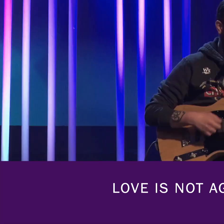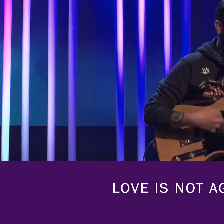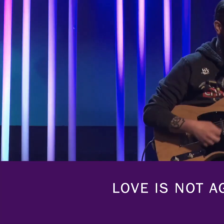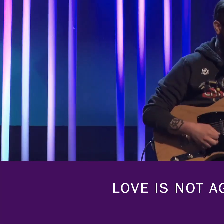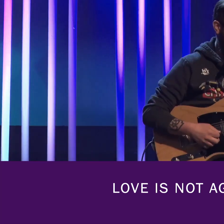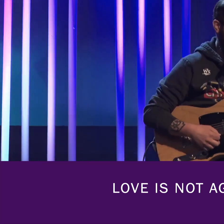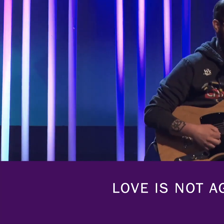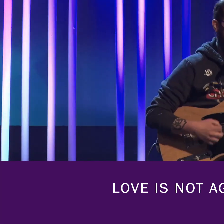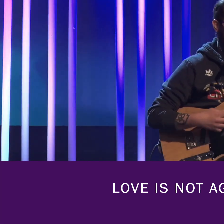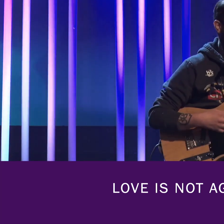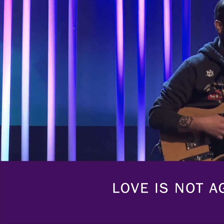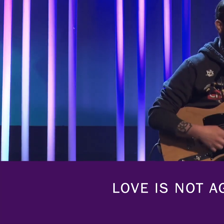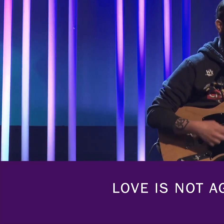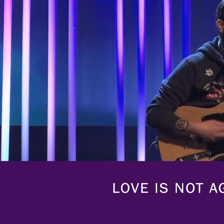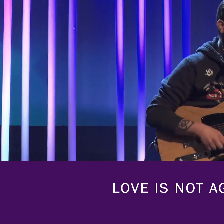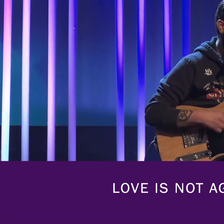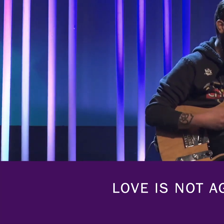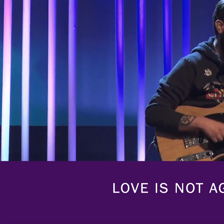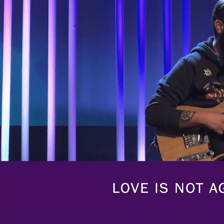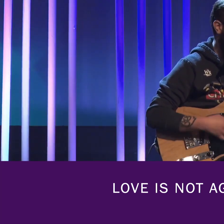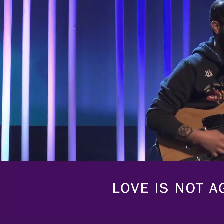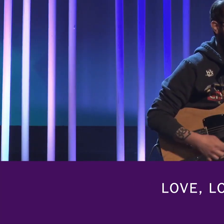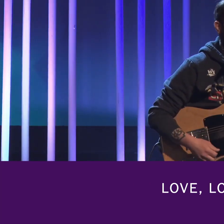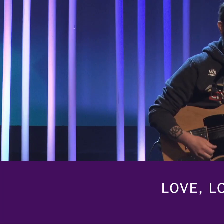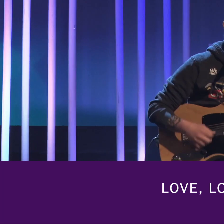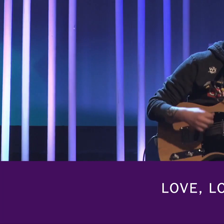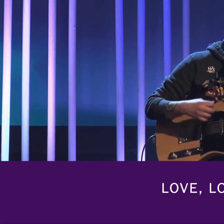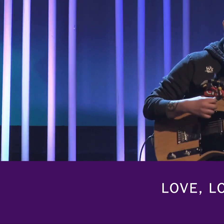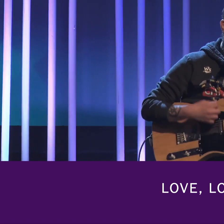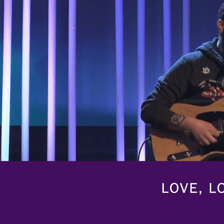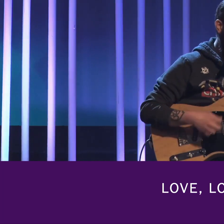Love is not against the law, no.